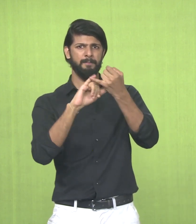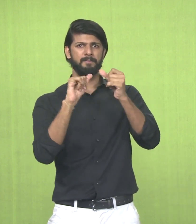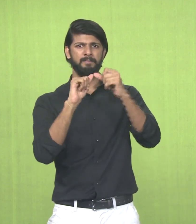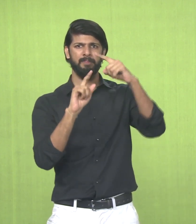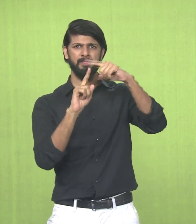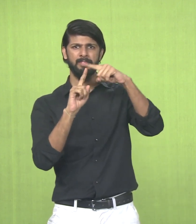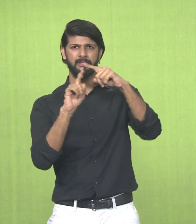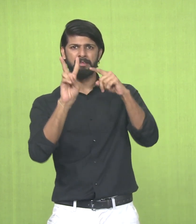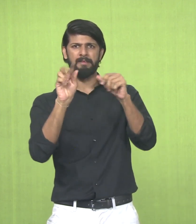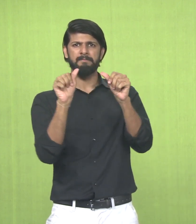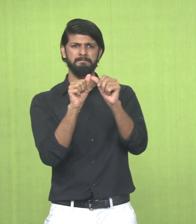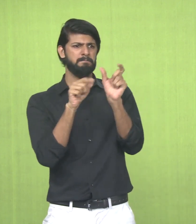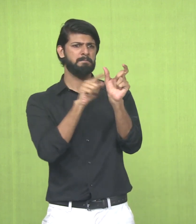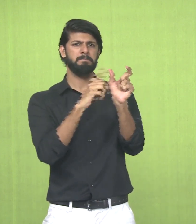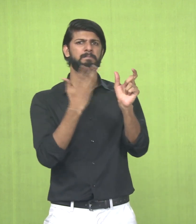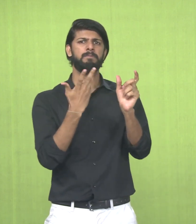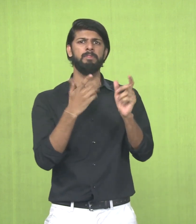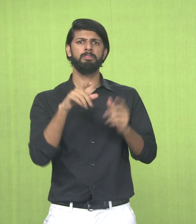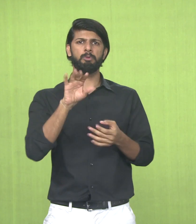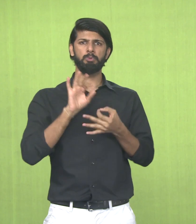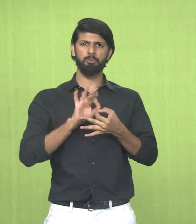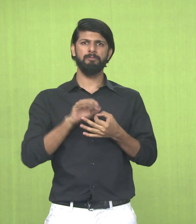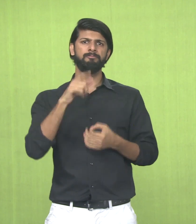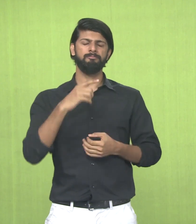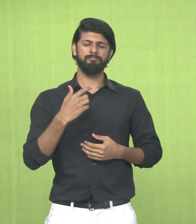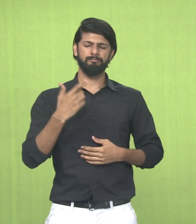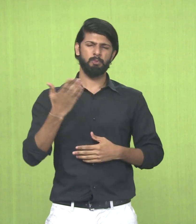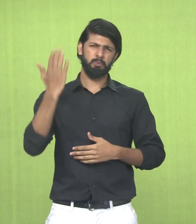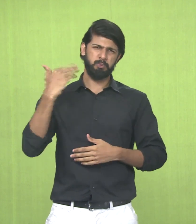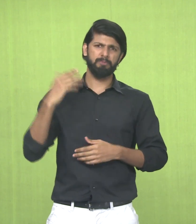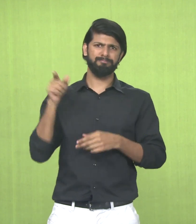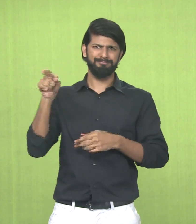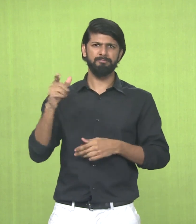What is the meaning of Bodhisattva Avalokiteswara and Padmapani?